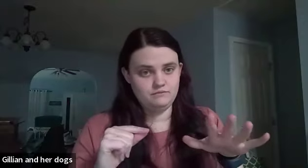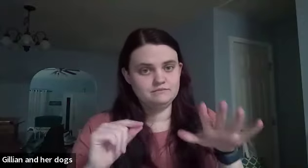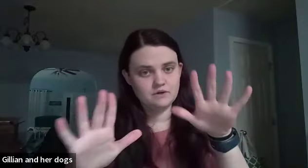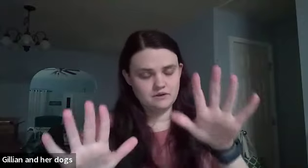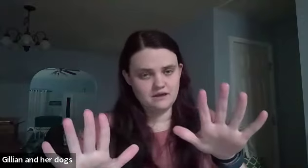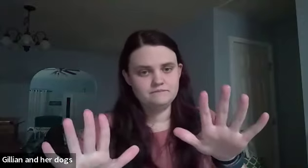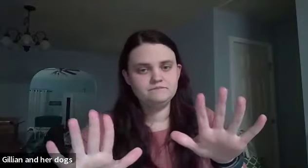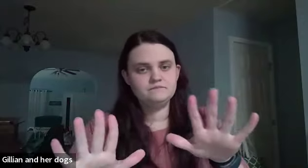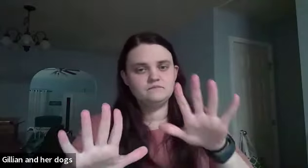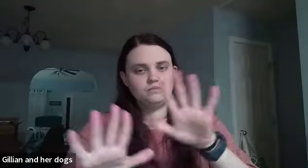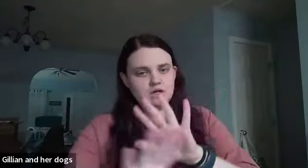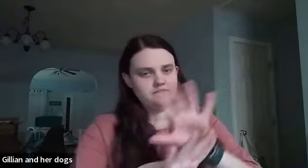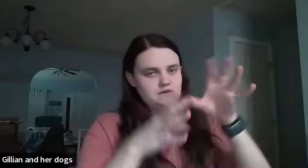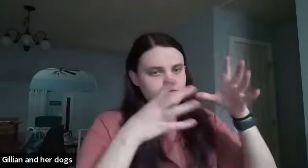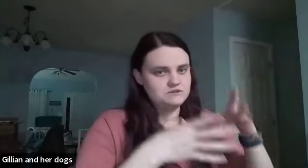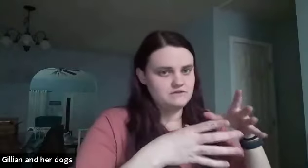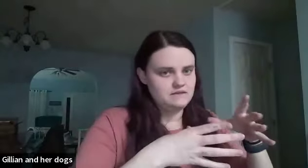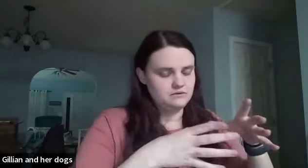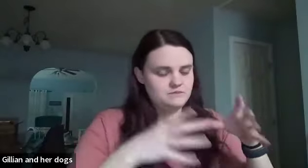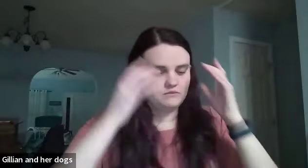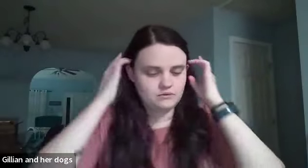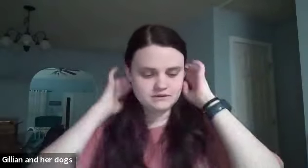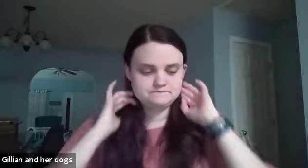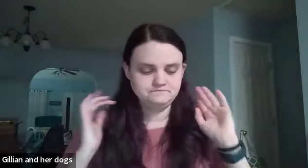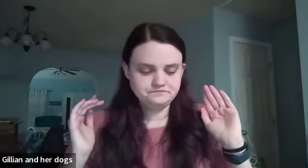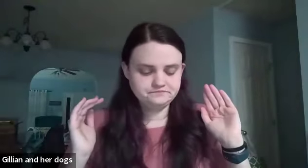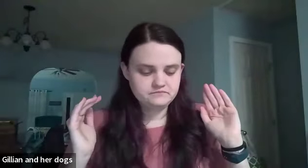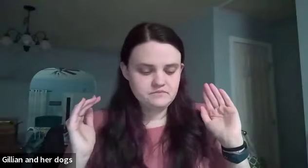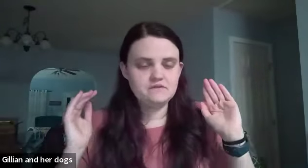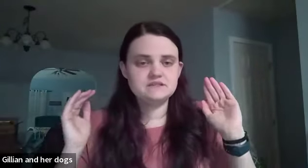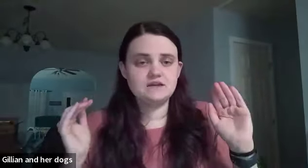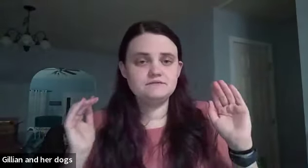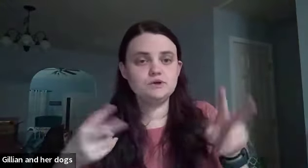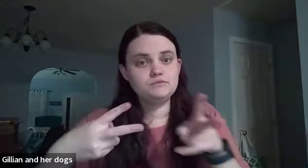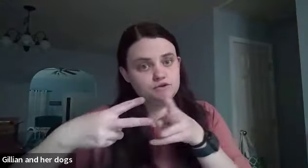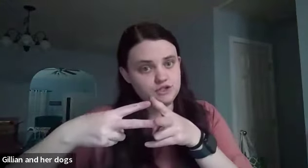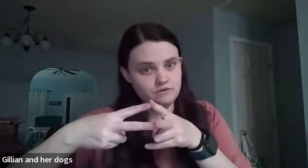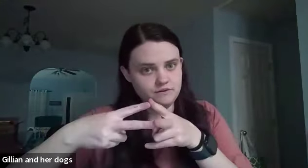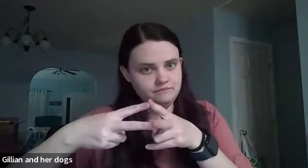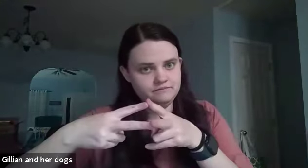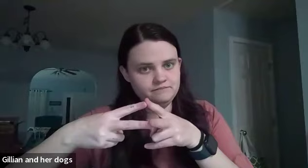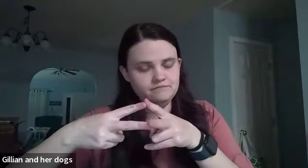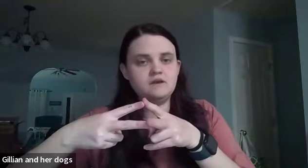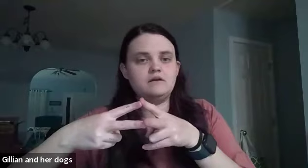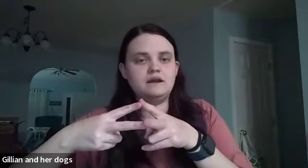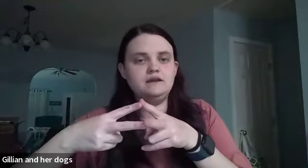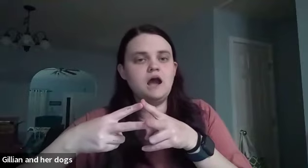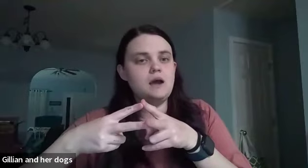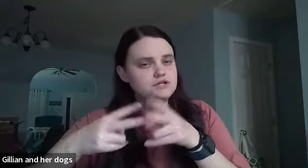room. Okay. We're going to kind of focus on that little spot real quick. And the sign for room, there are two of them. All right. I'm going to